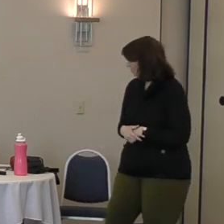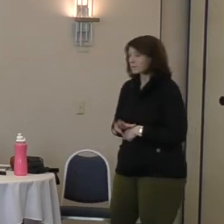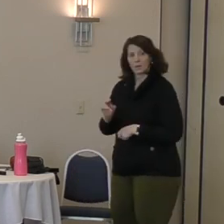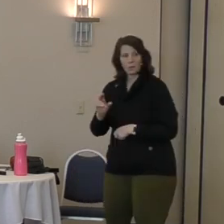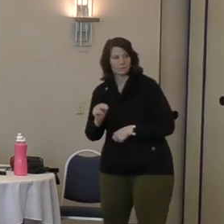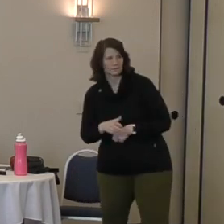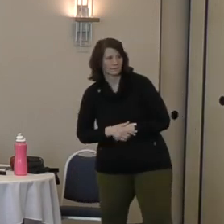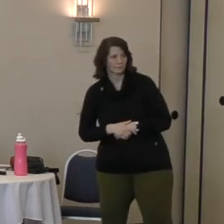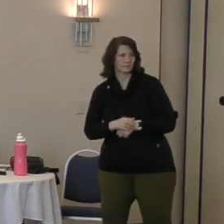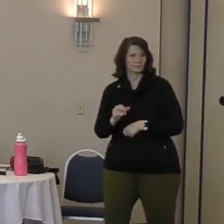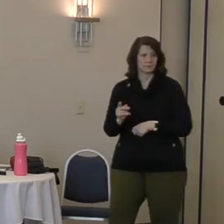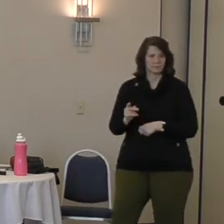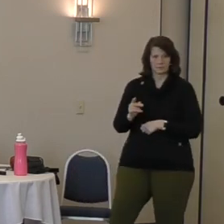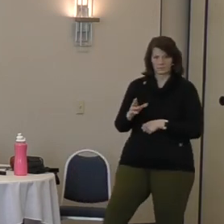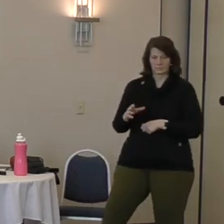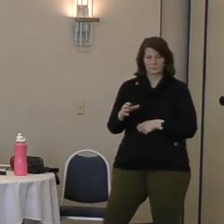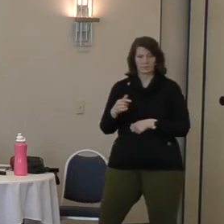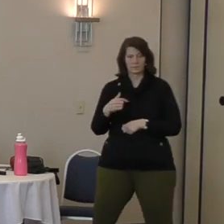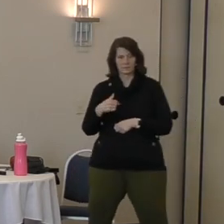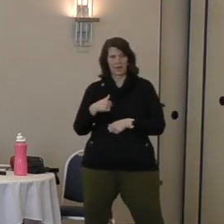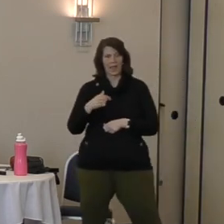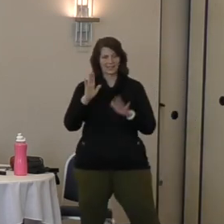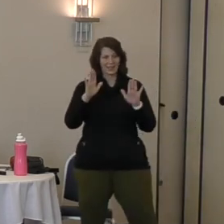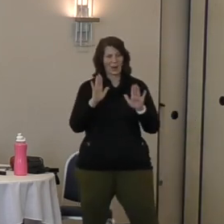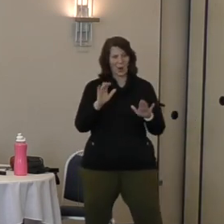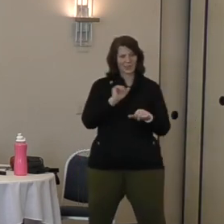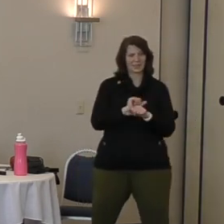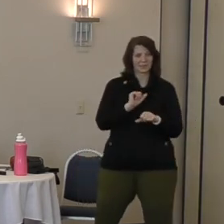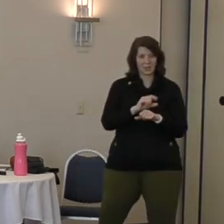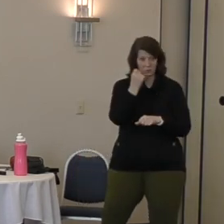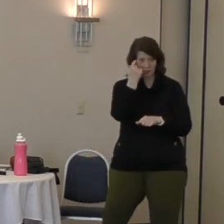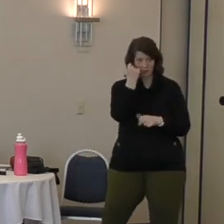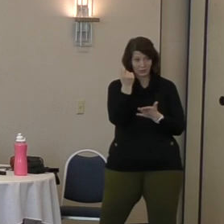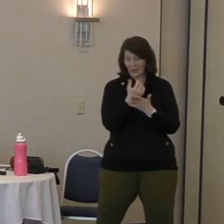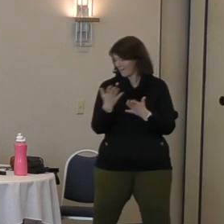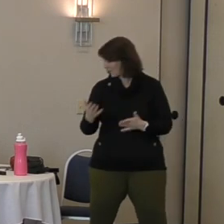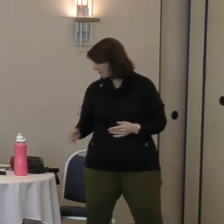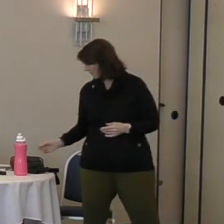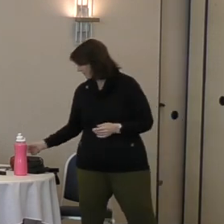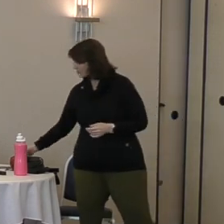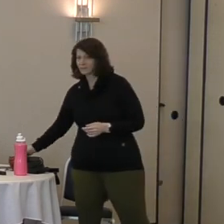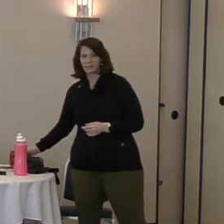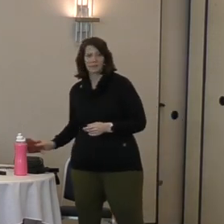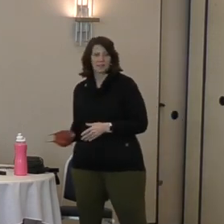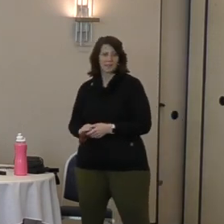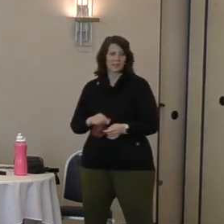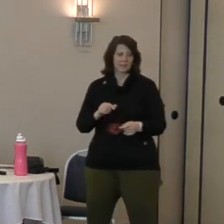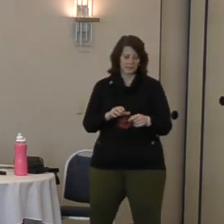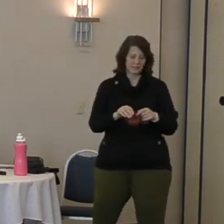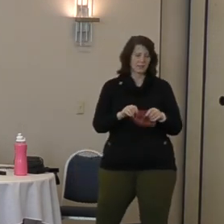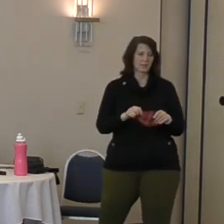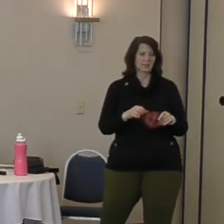No? I'll take it that as I did an awesome job. You understand everything, and that's why there's no questions, and I'm amazing.